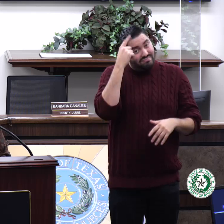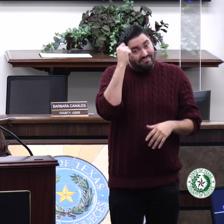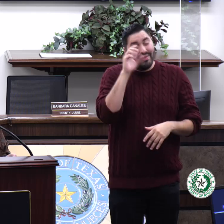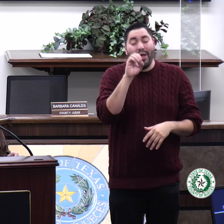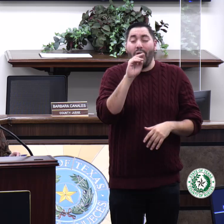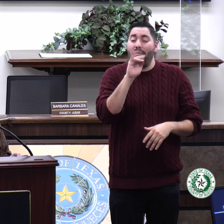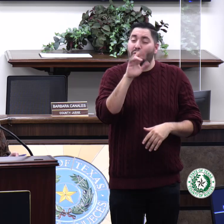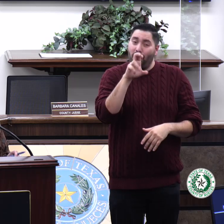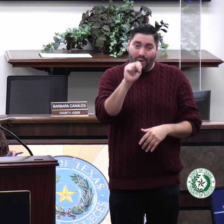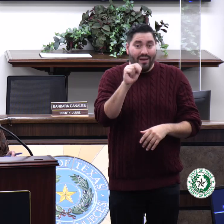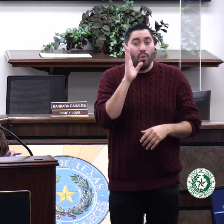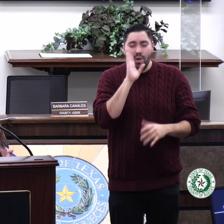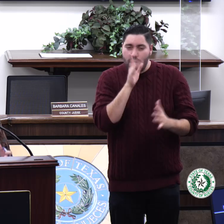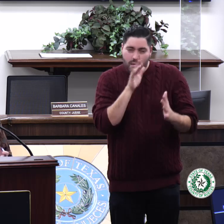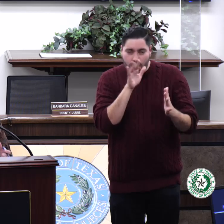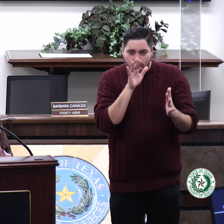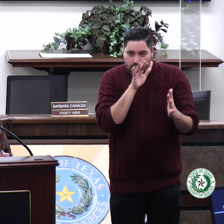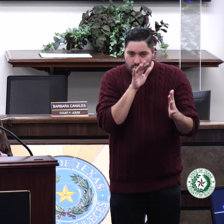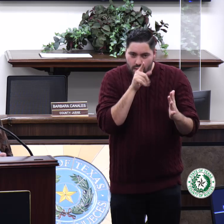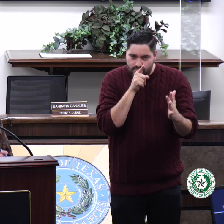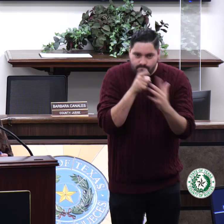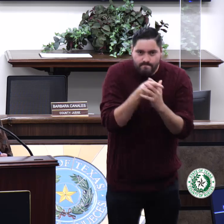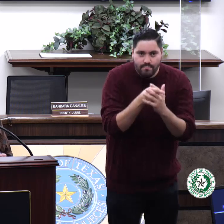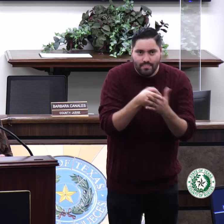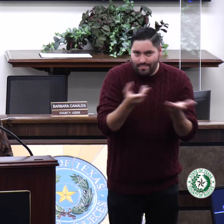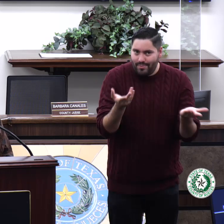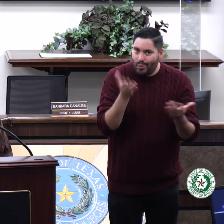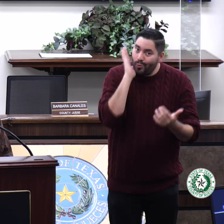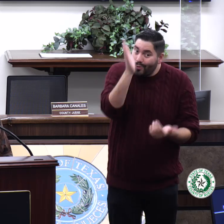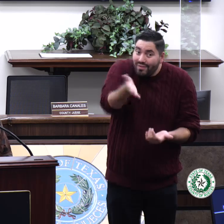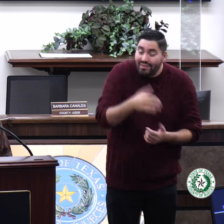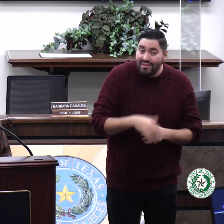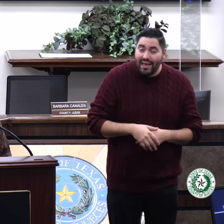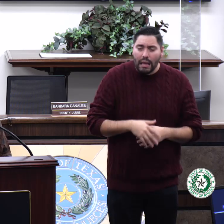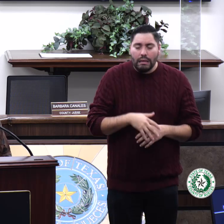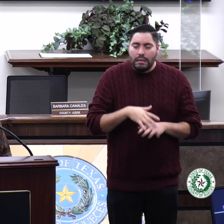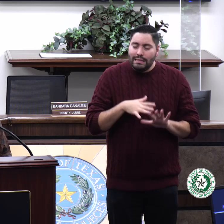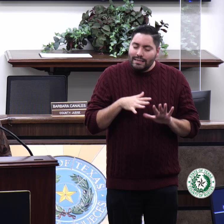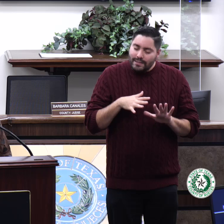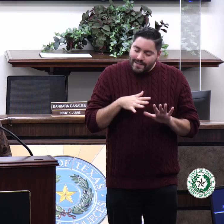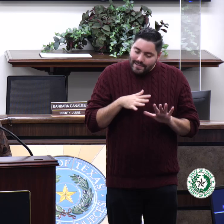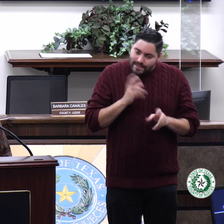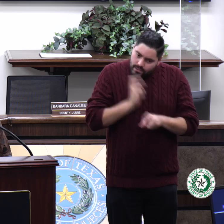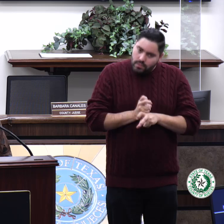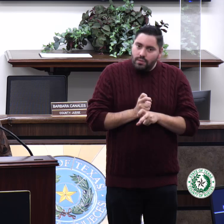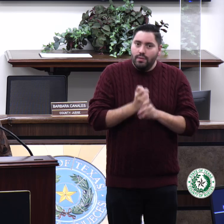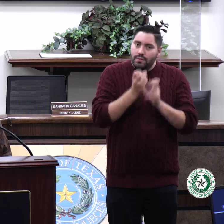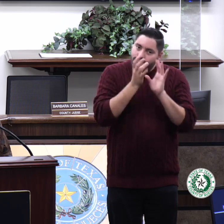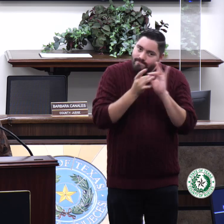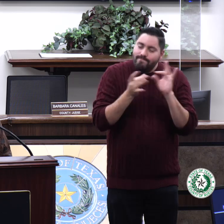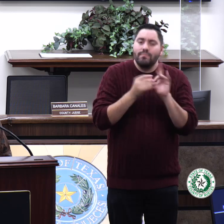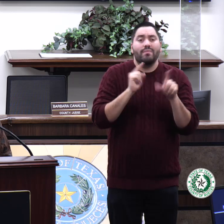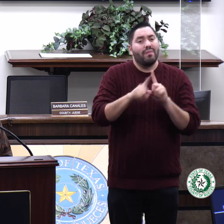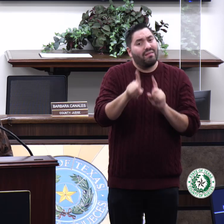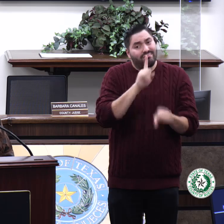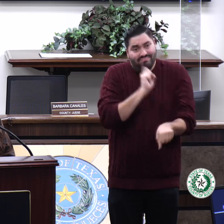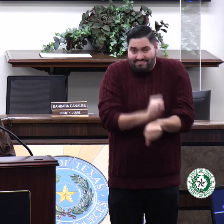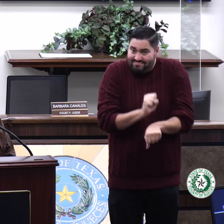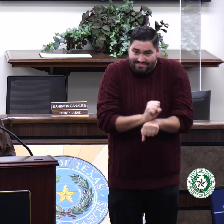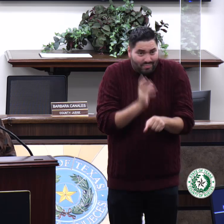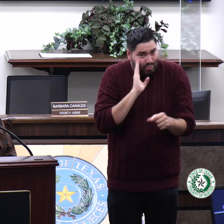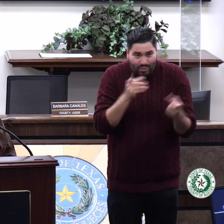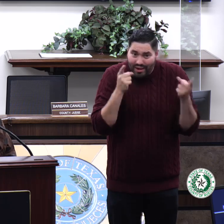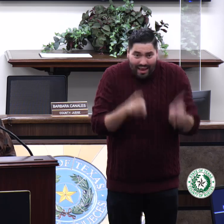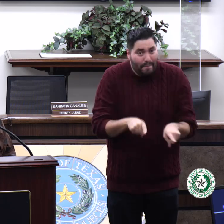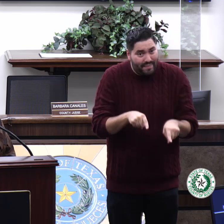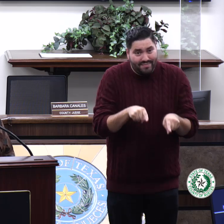us. That always pains me to say that, but it seems that this is our reality. So it will find its way to the